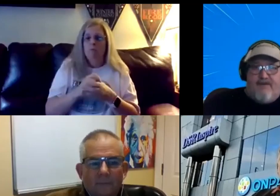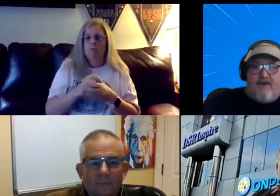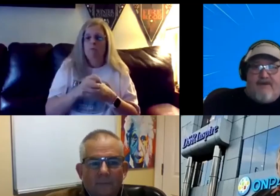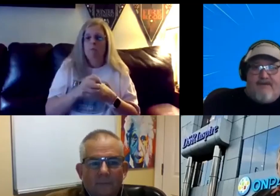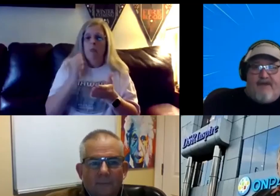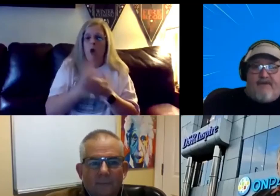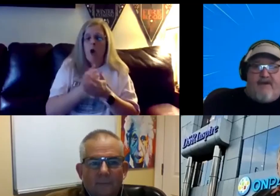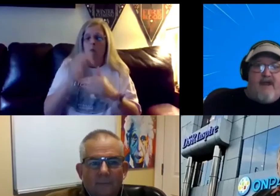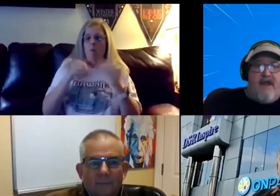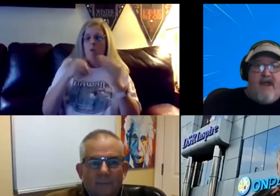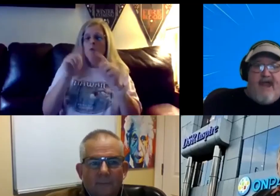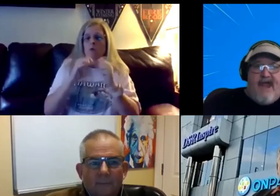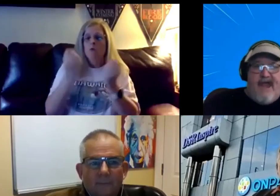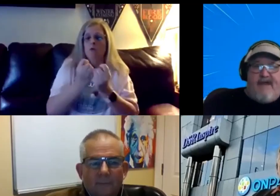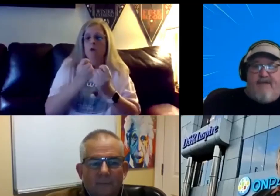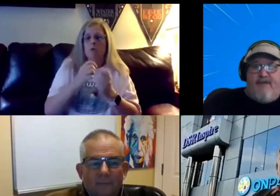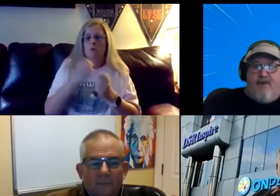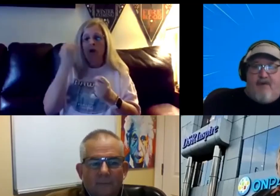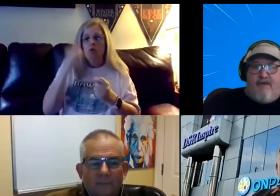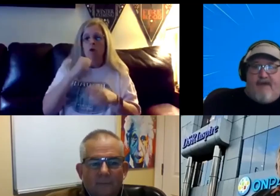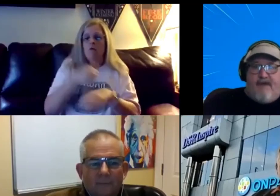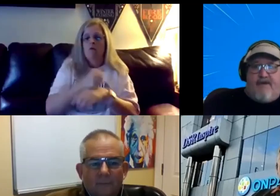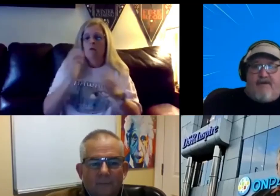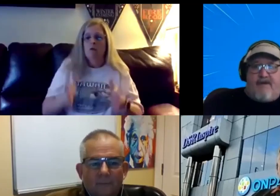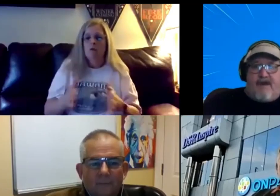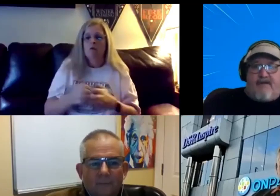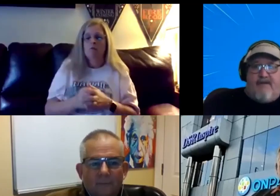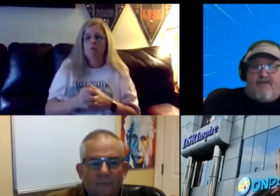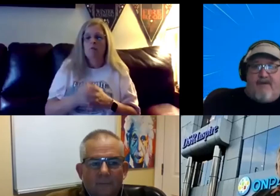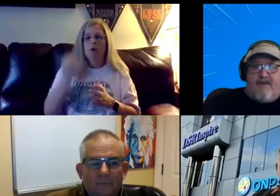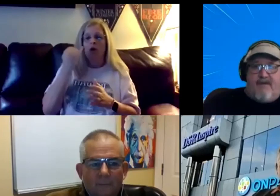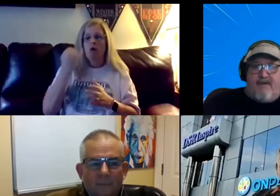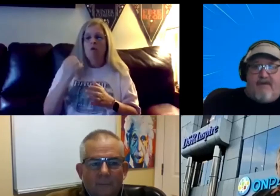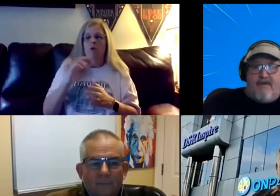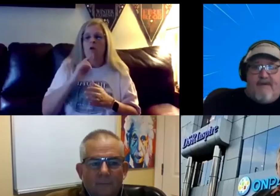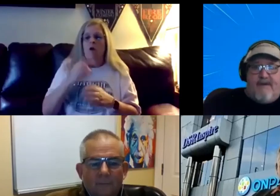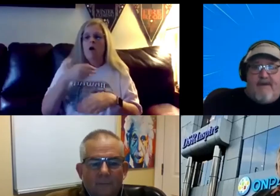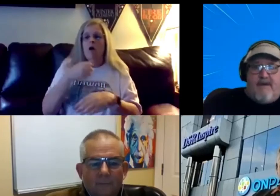if you are a founder. And if you are a founder and you'd like to be